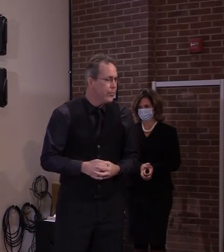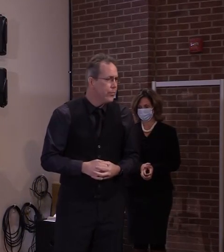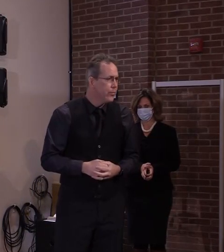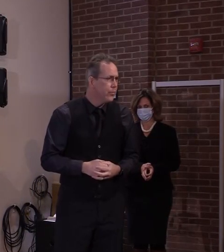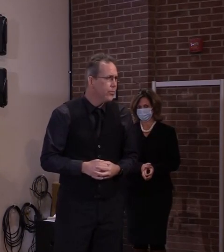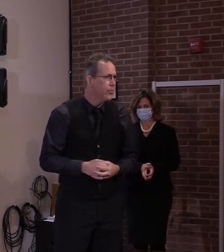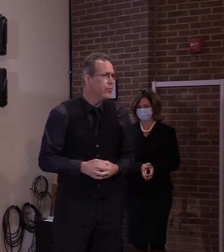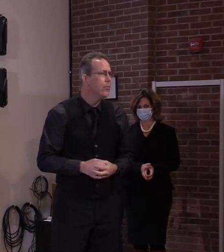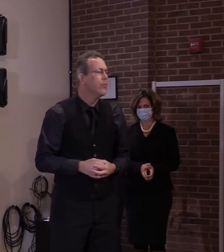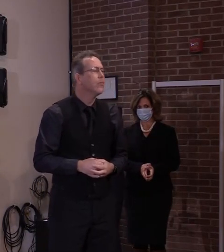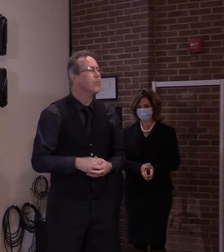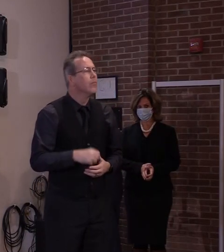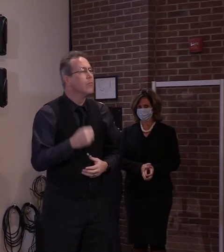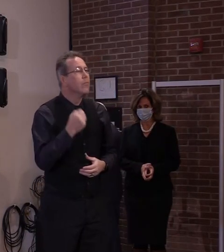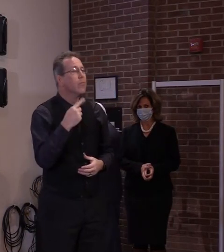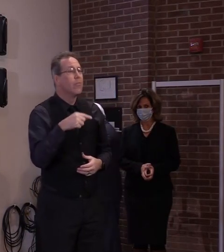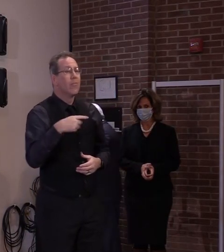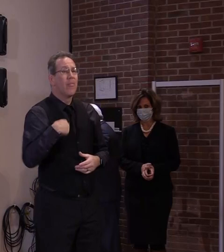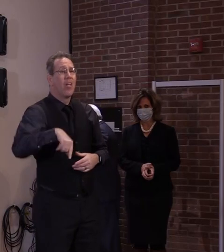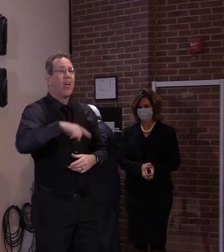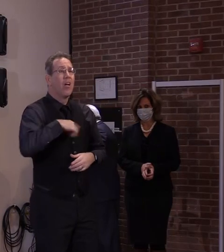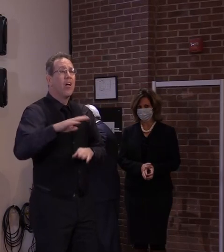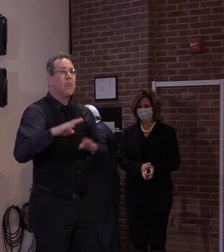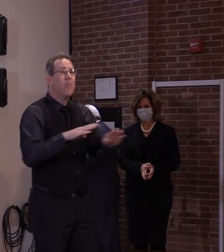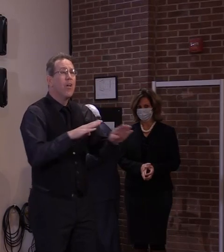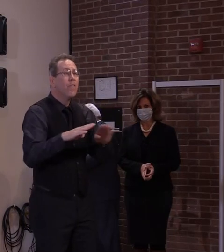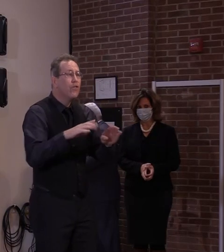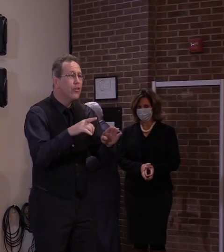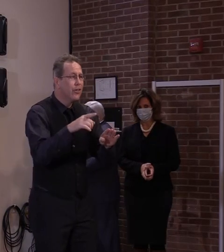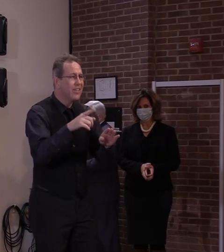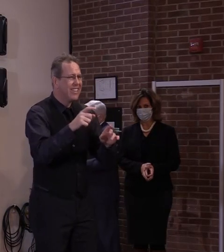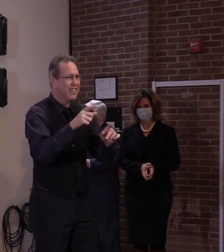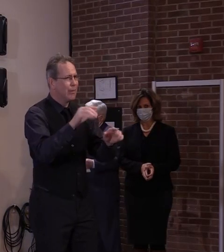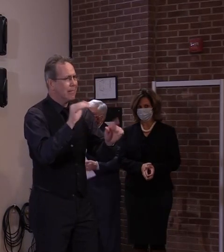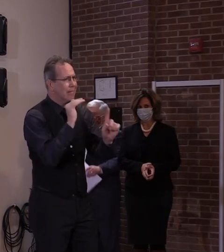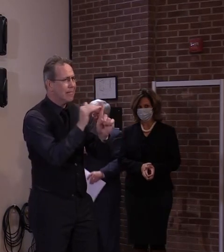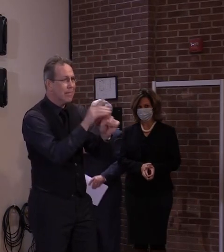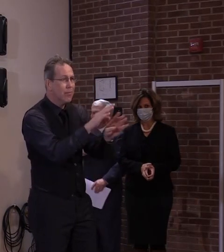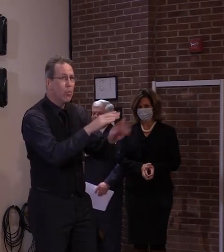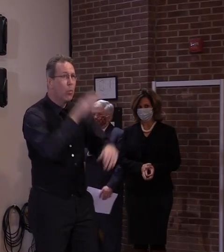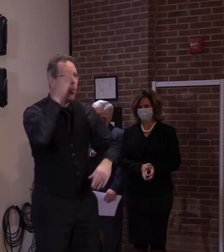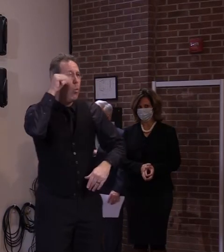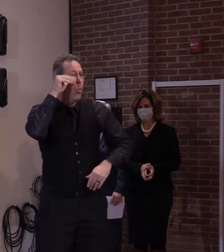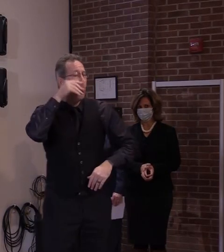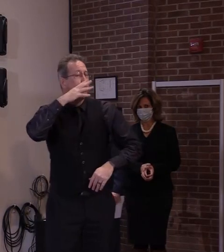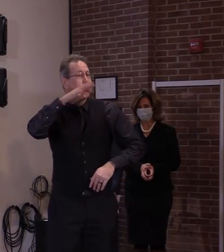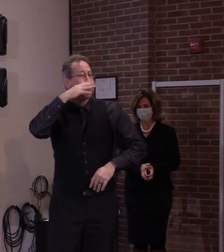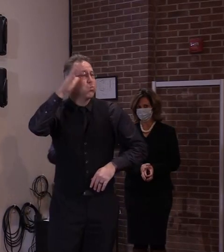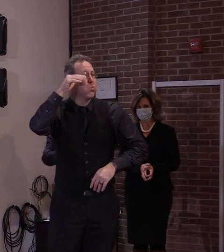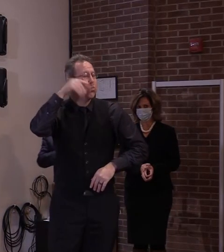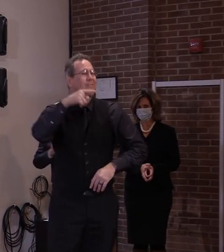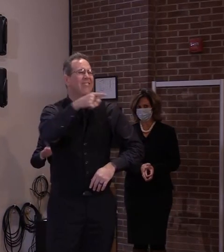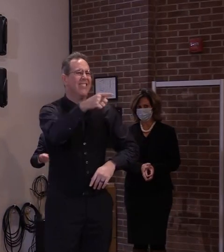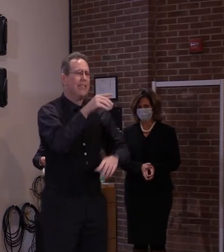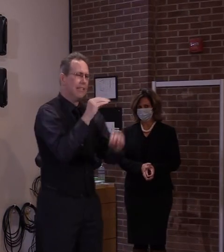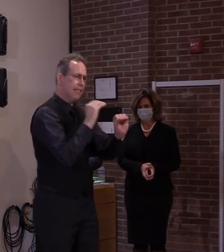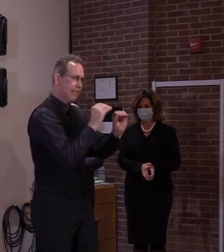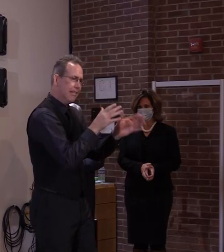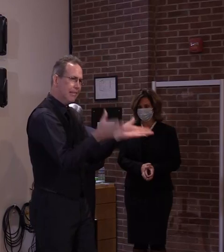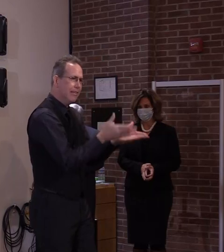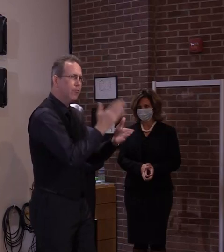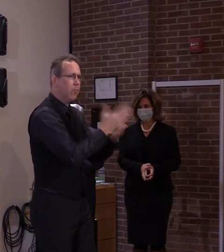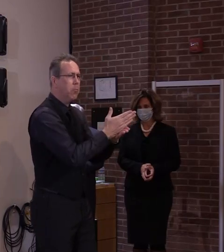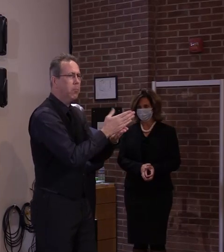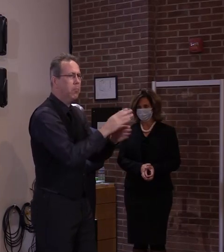just changing behavior, trying to encourage people to have their vaccinations and doing it in this way,